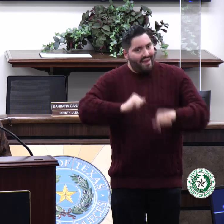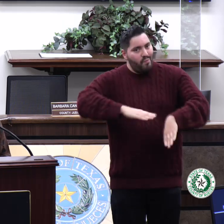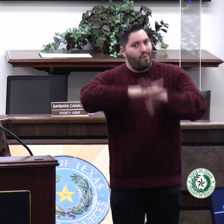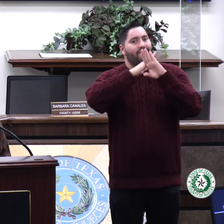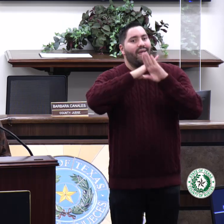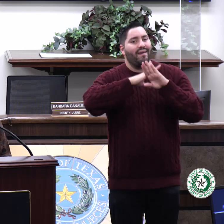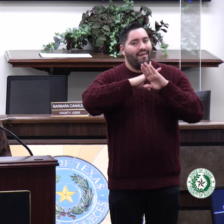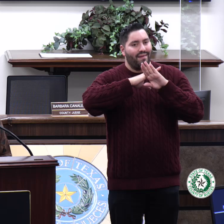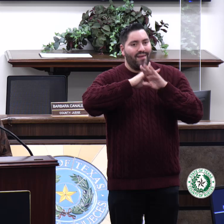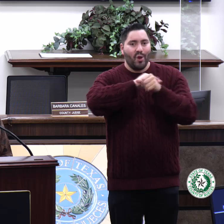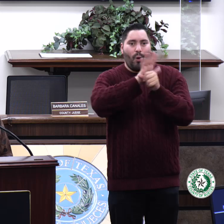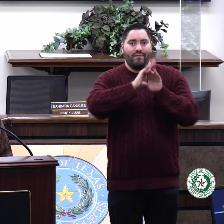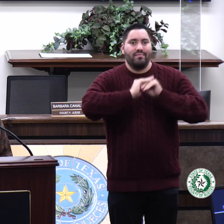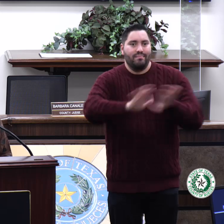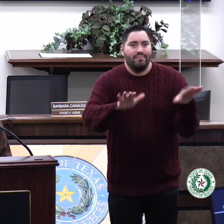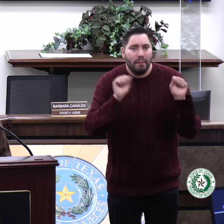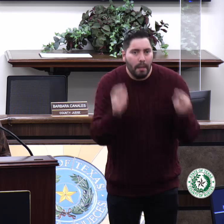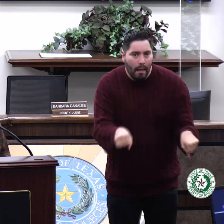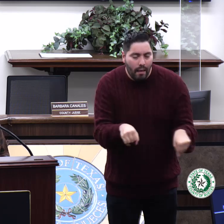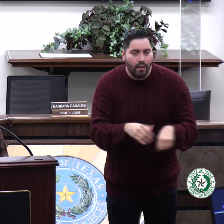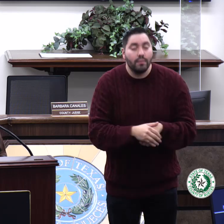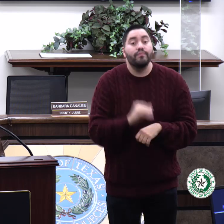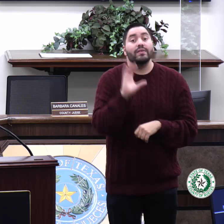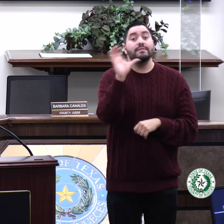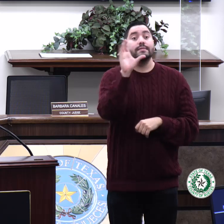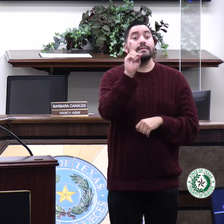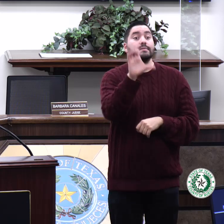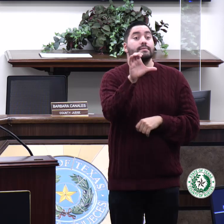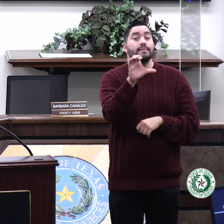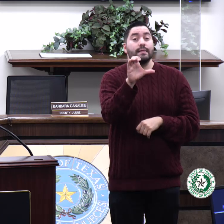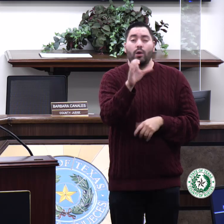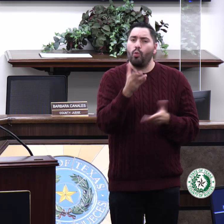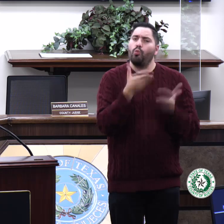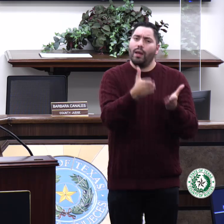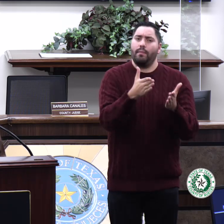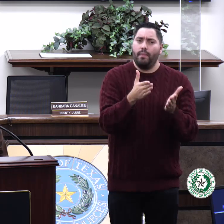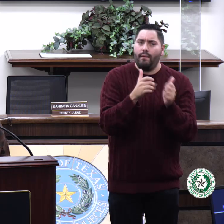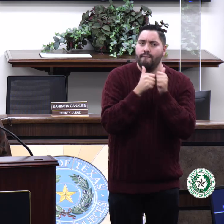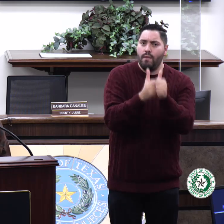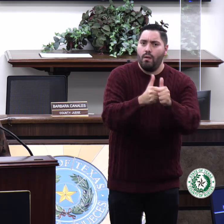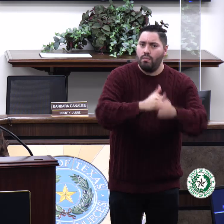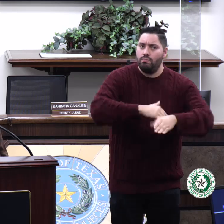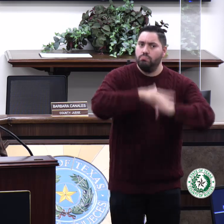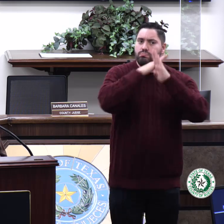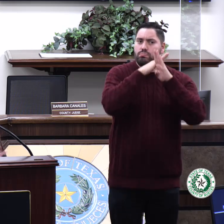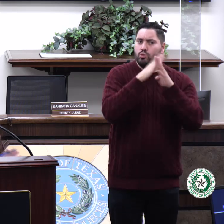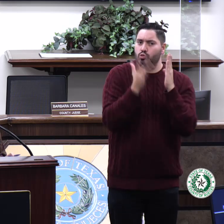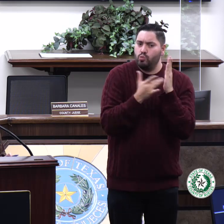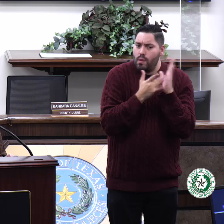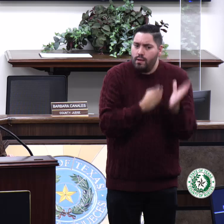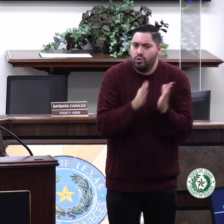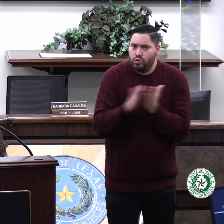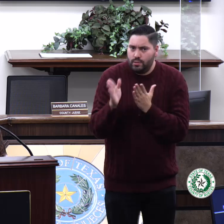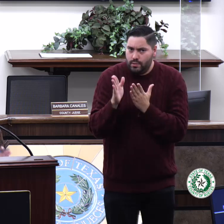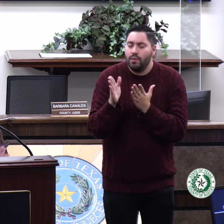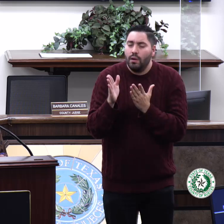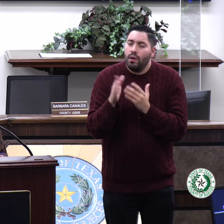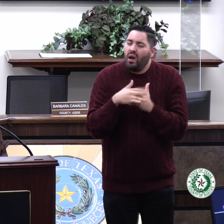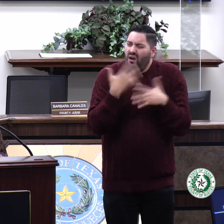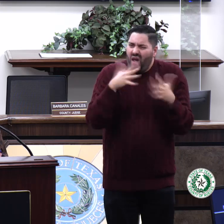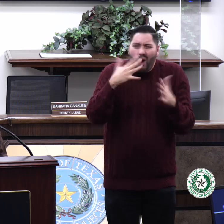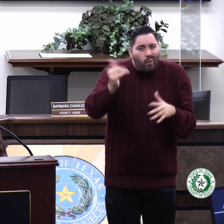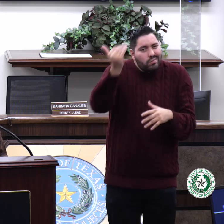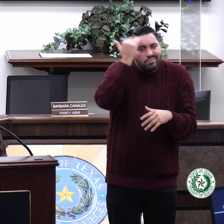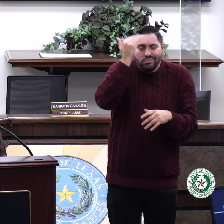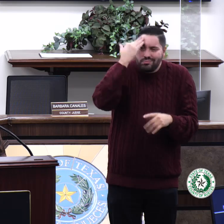of COVID-19. CDC recommends people follow prevention strategies at this time, and they're all the same ones that we've